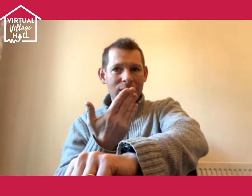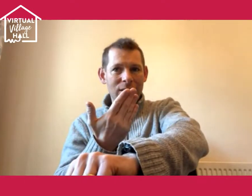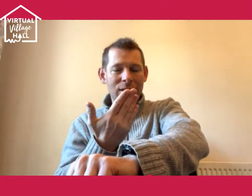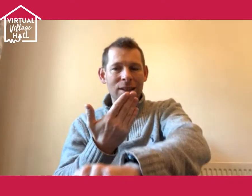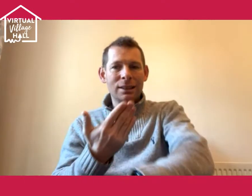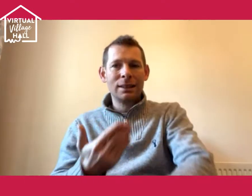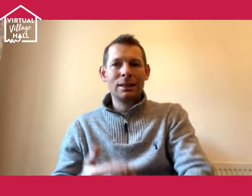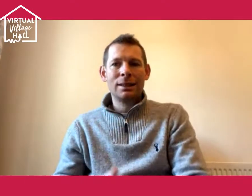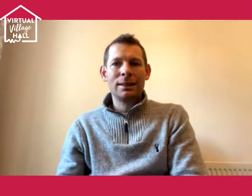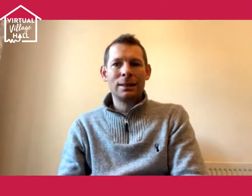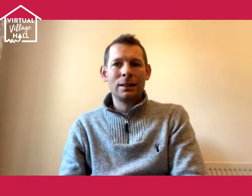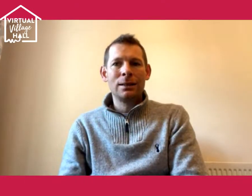Green.